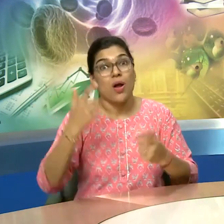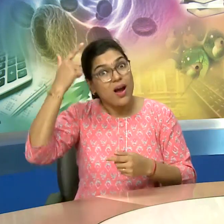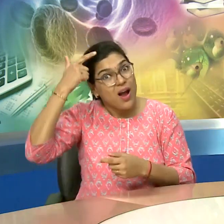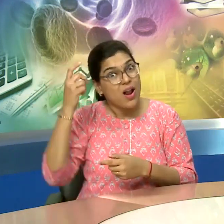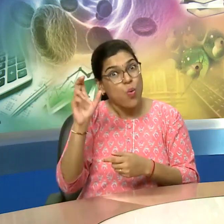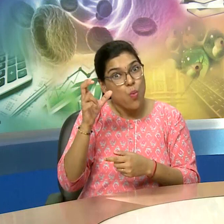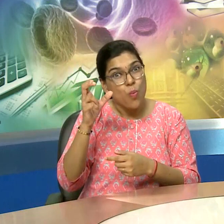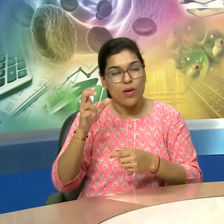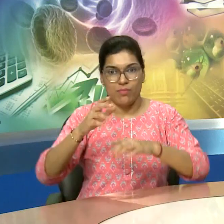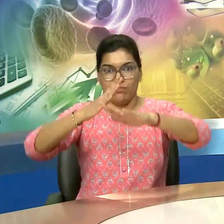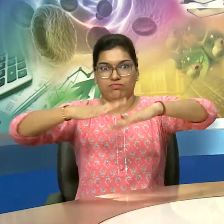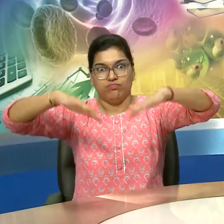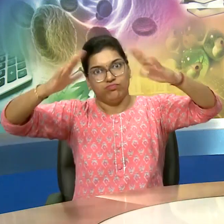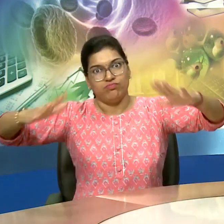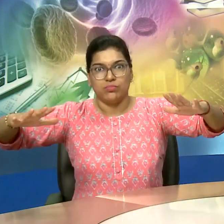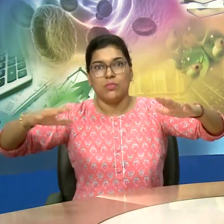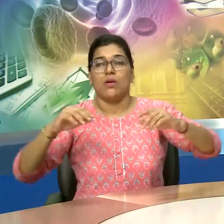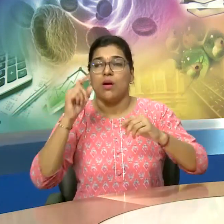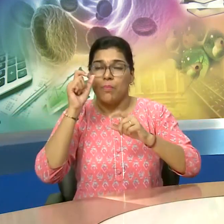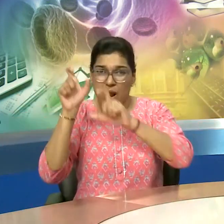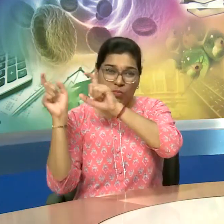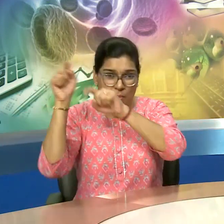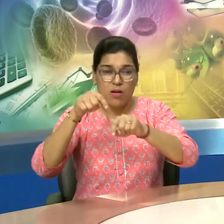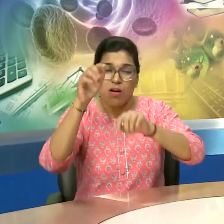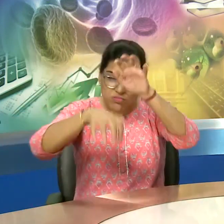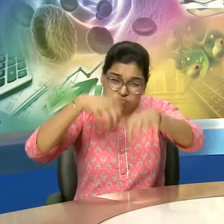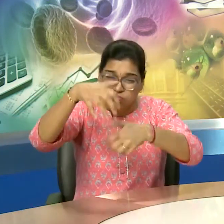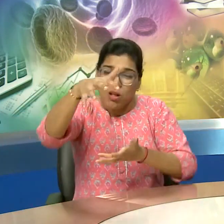which are there, which we do in our daily life.